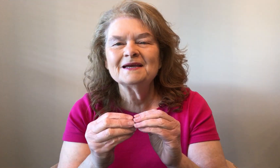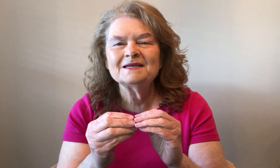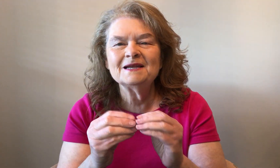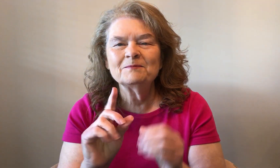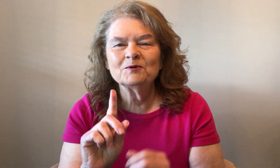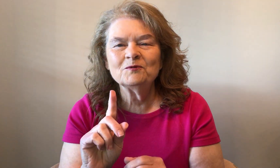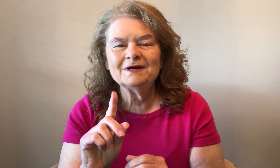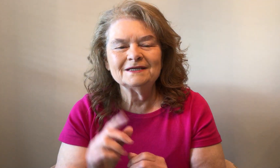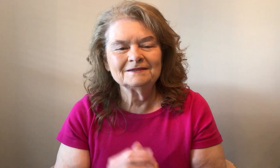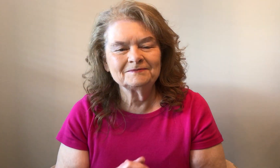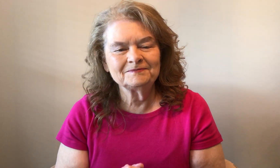Number 1.